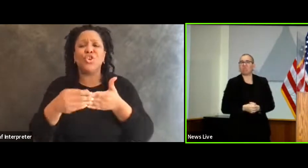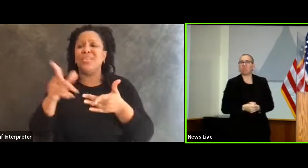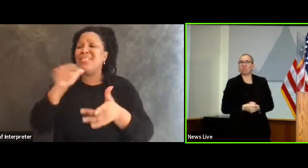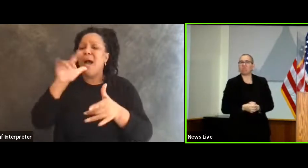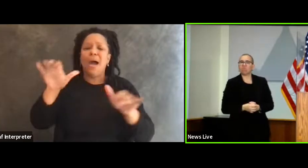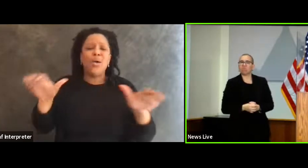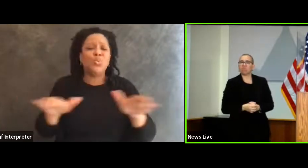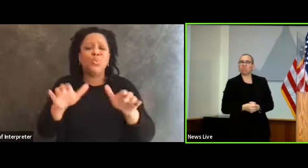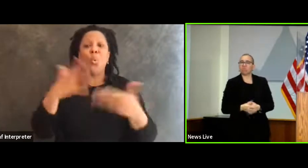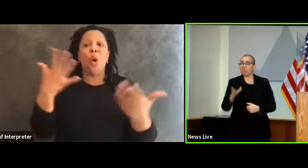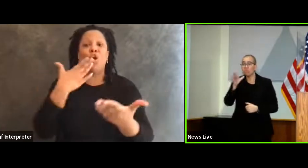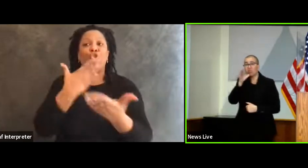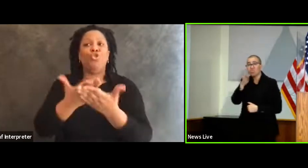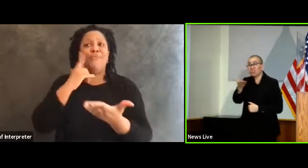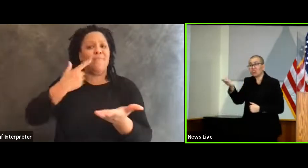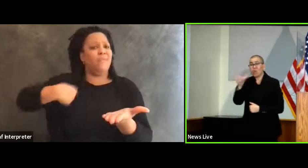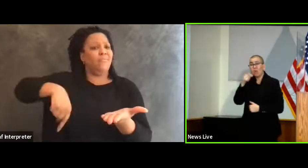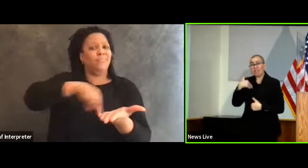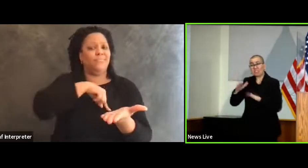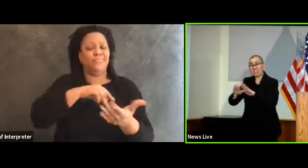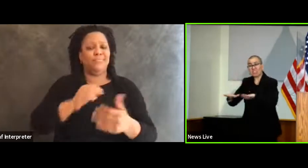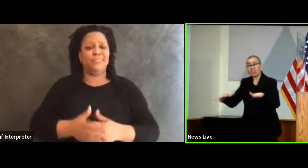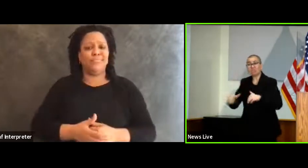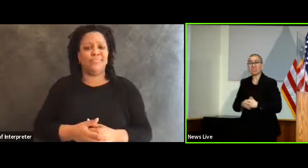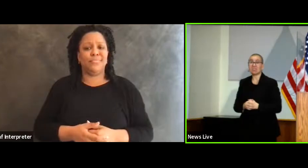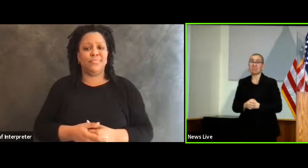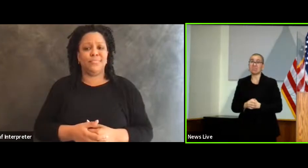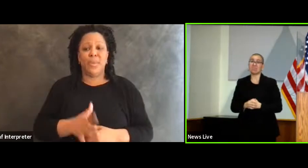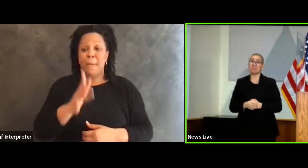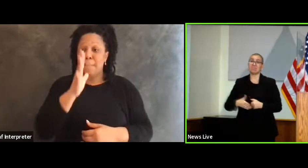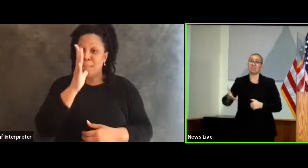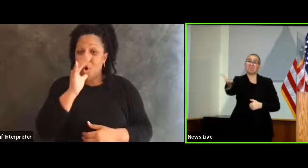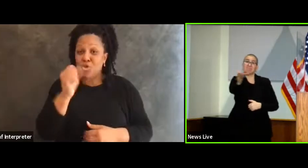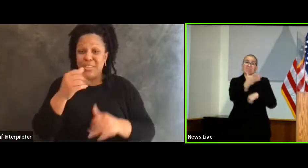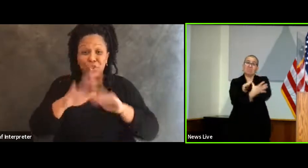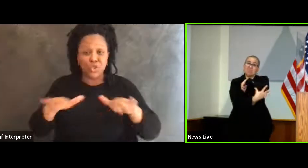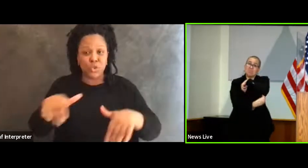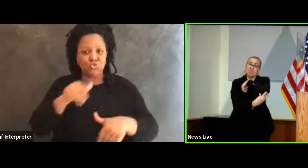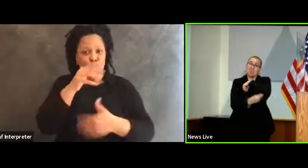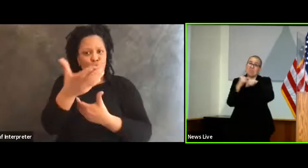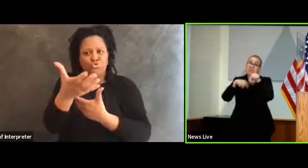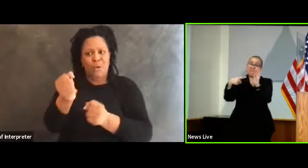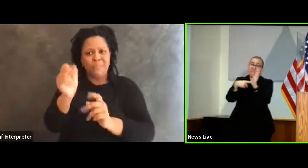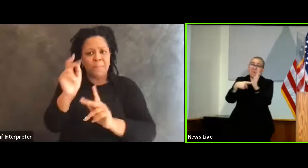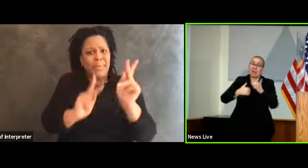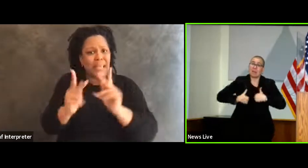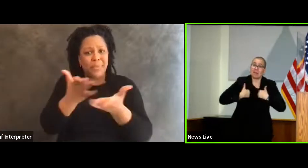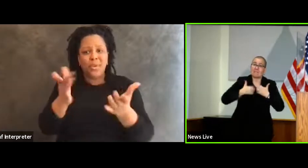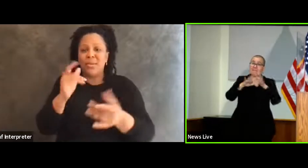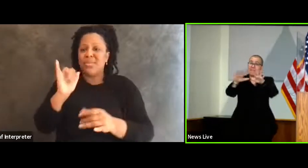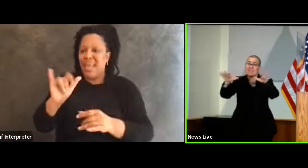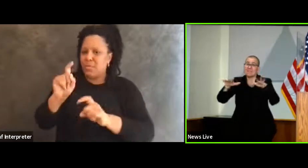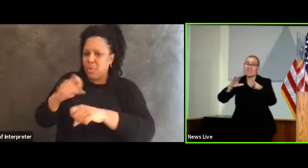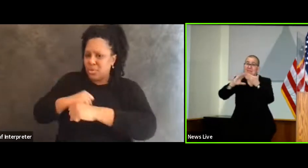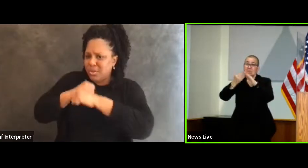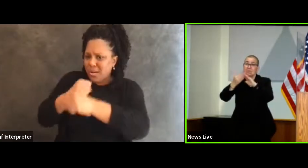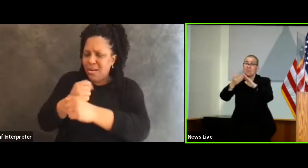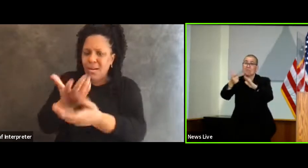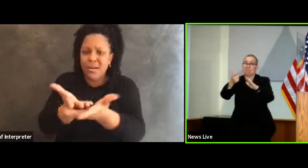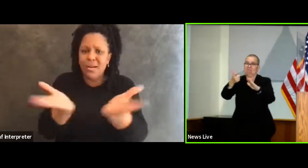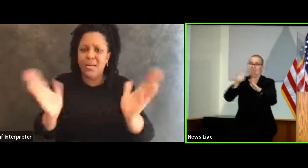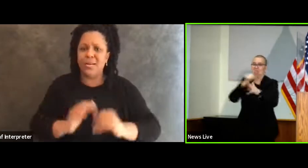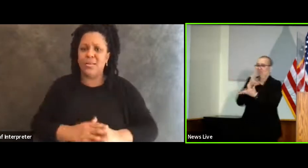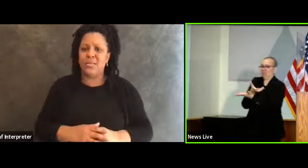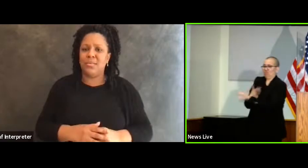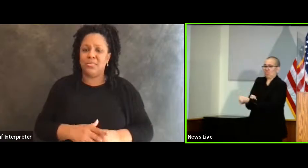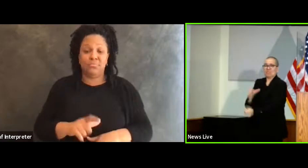Mothers and children in poorer communities don't trust the very people assigned to give them protection. The officers, the very people